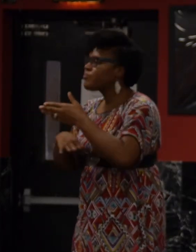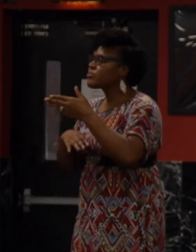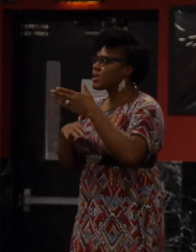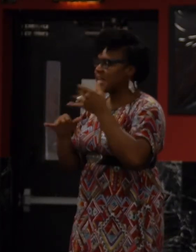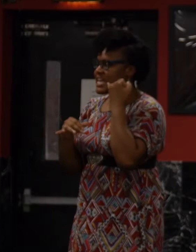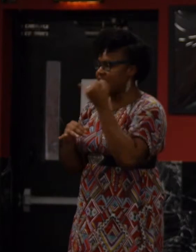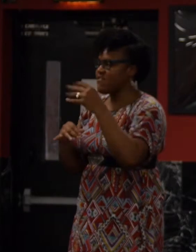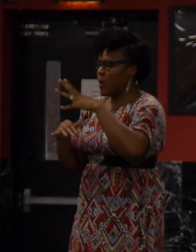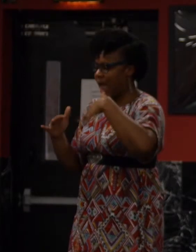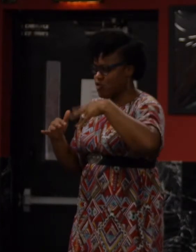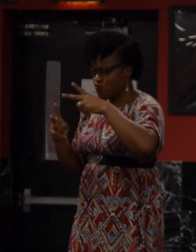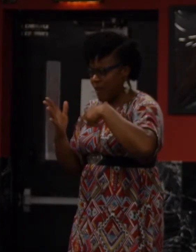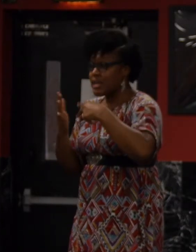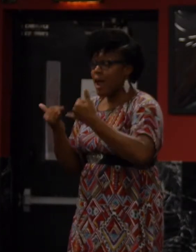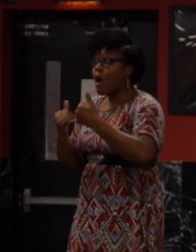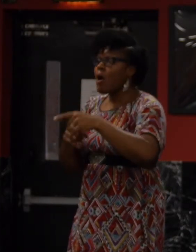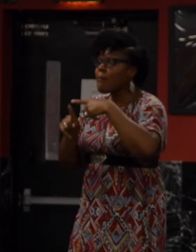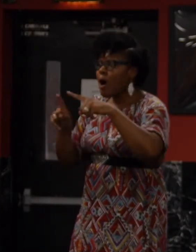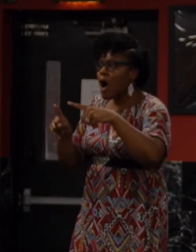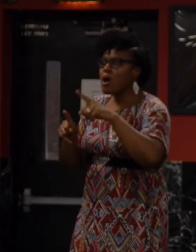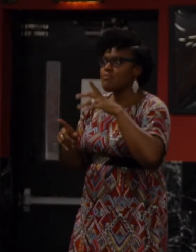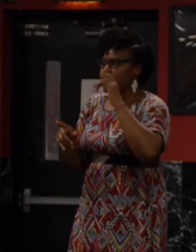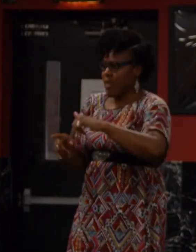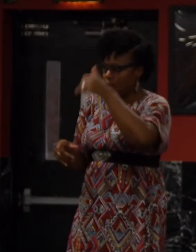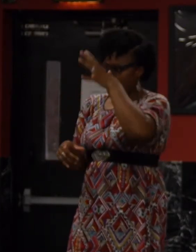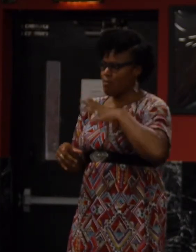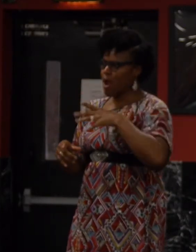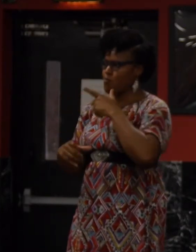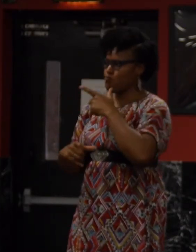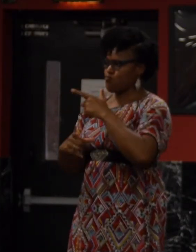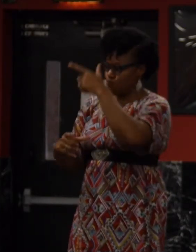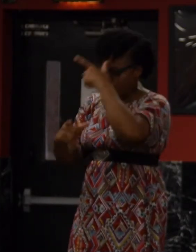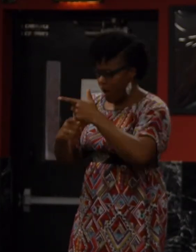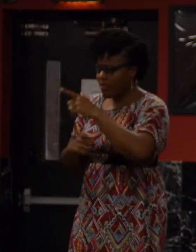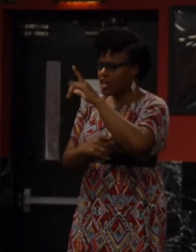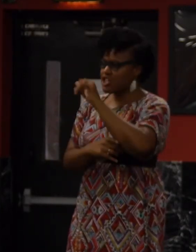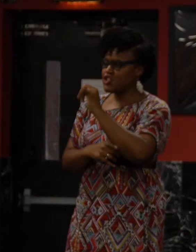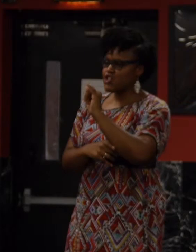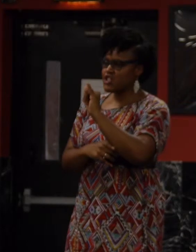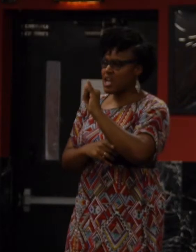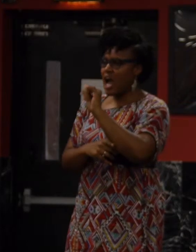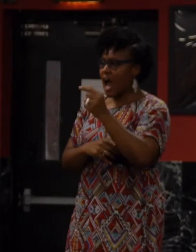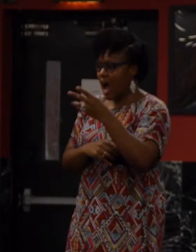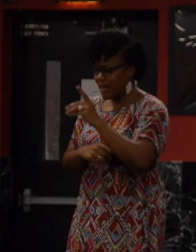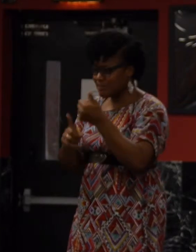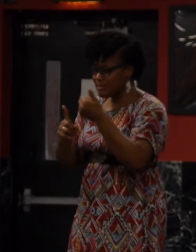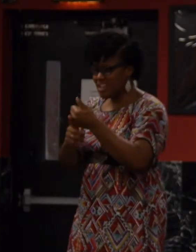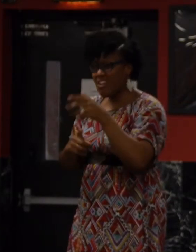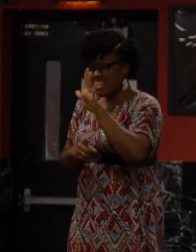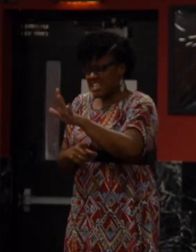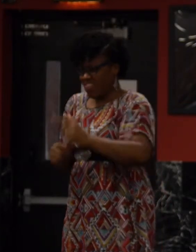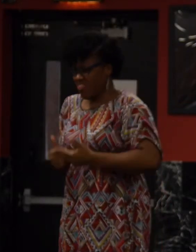there. But Brother Jihad really has spent his life in struggle. As a young man, he was